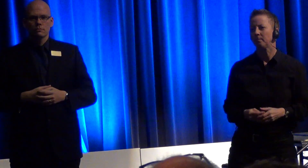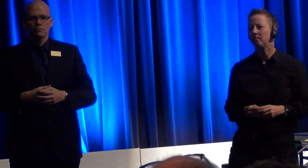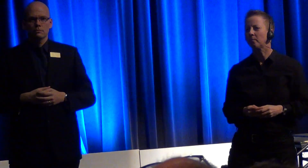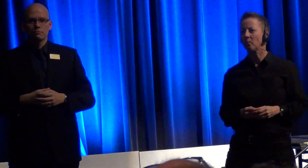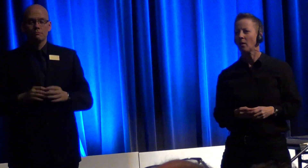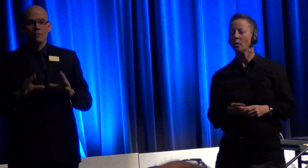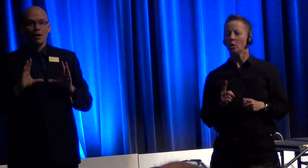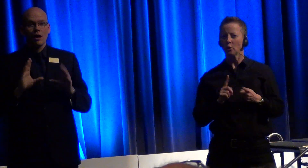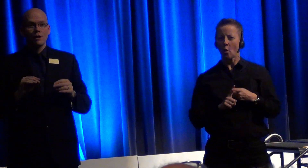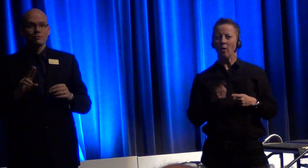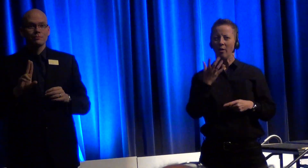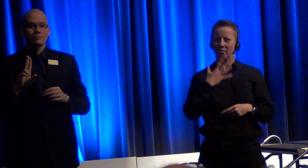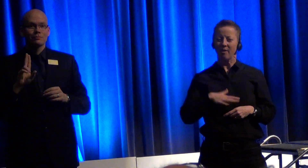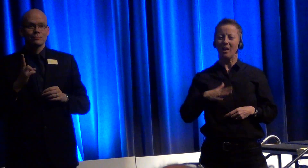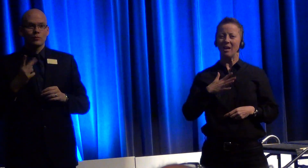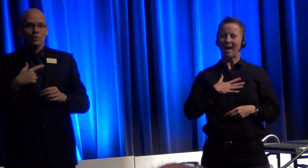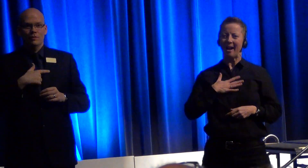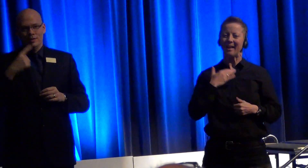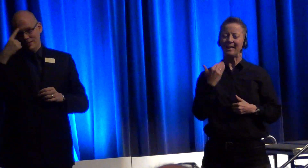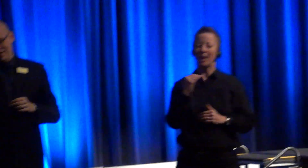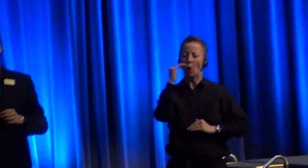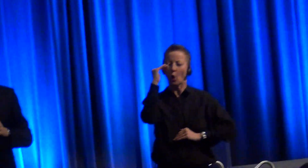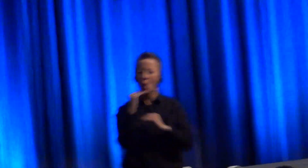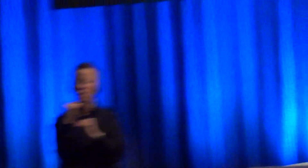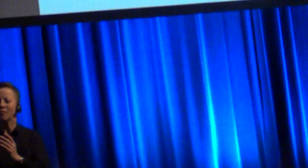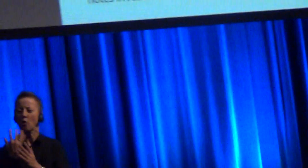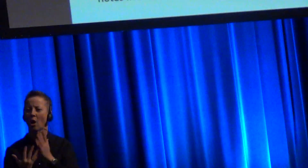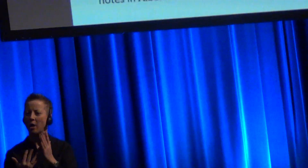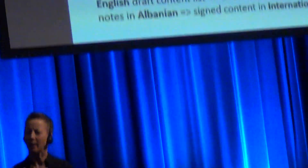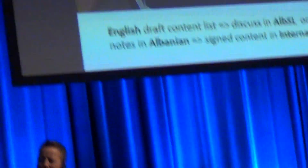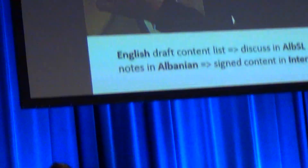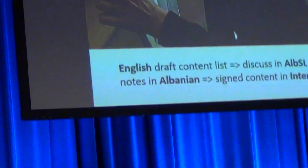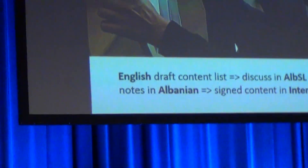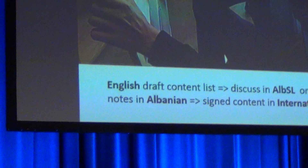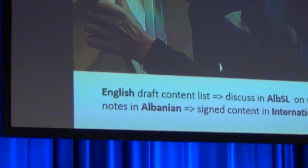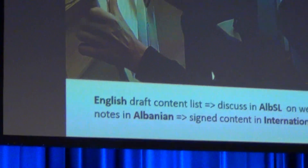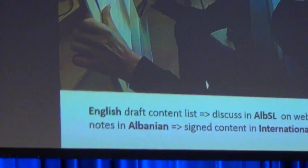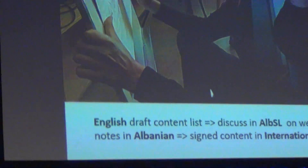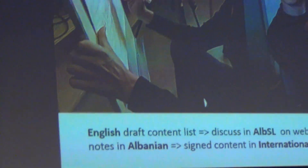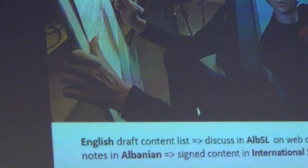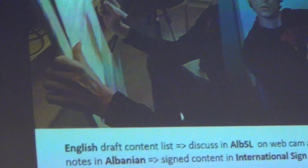So we'd like to do a short explanation about our work thus far and how we